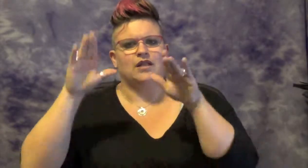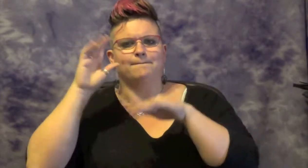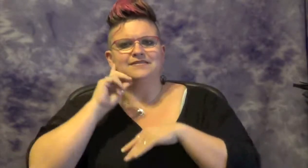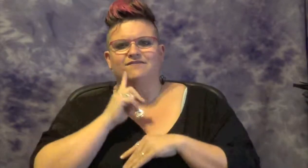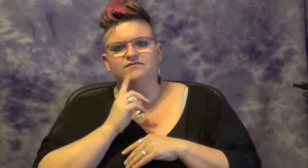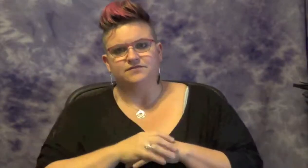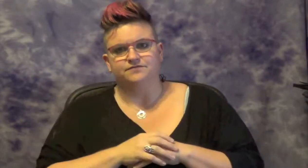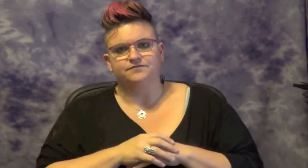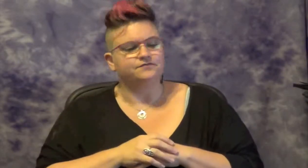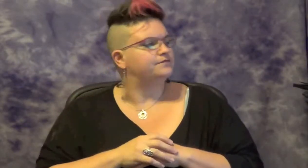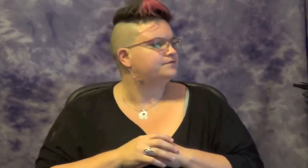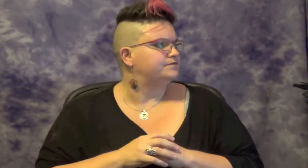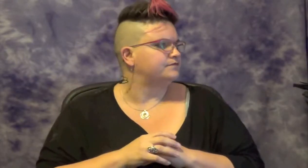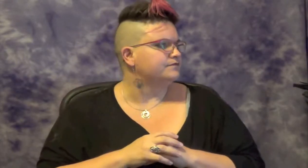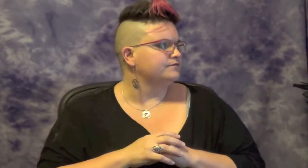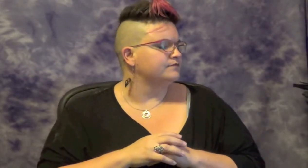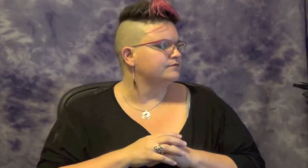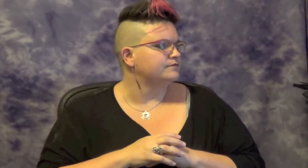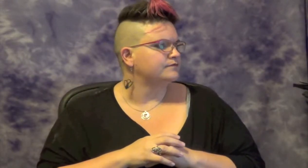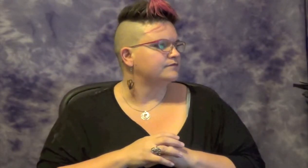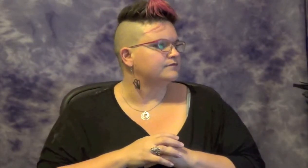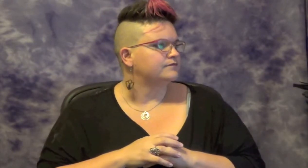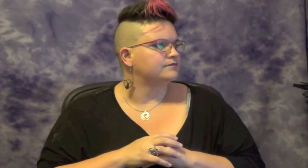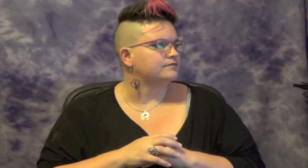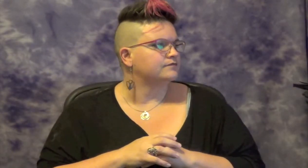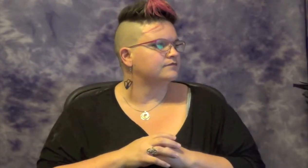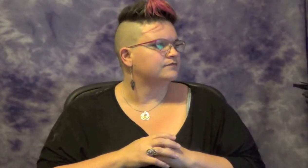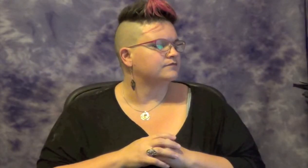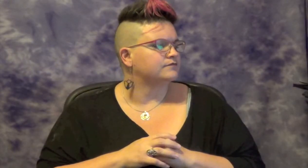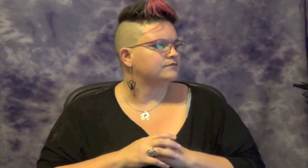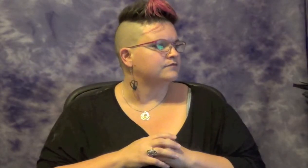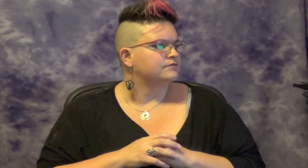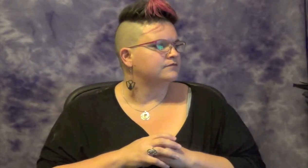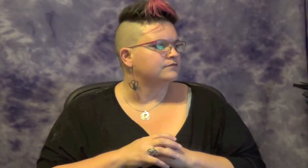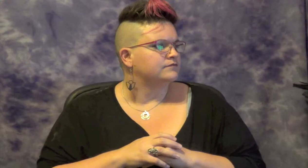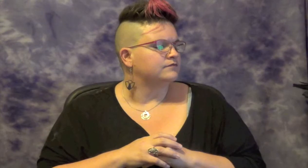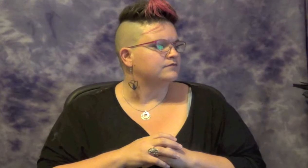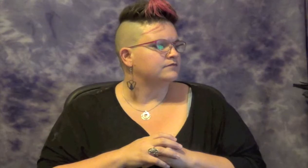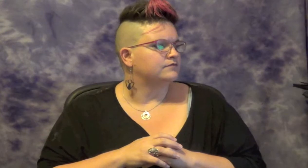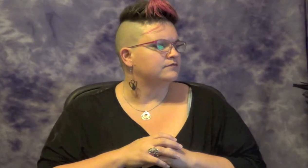struggles as a deaf person has had. So I don't identify as being deaf.